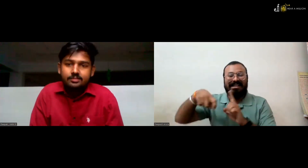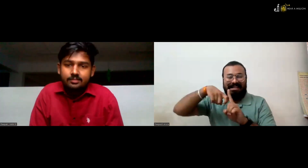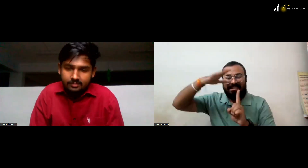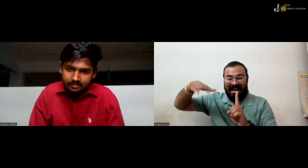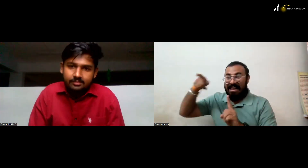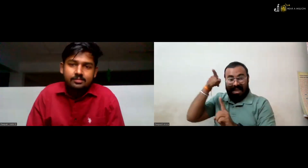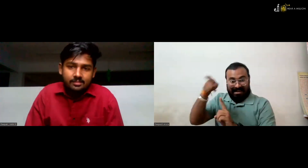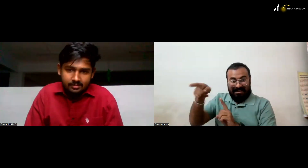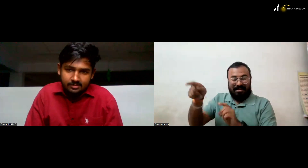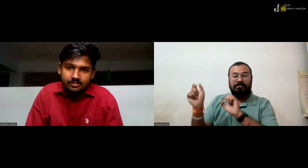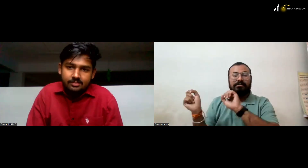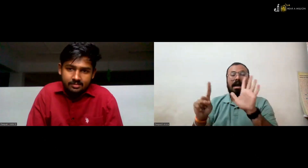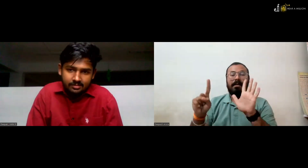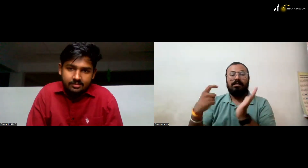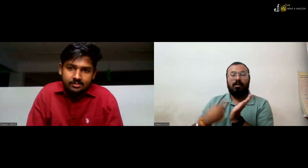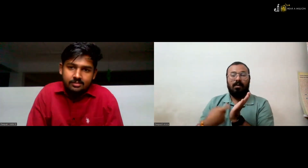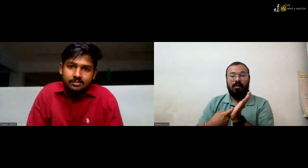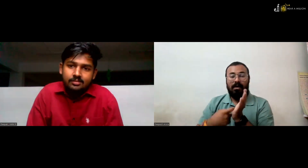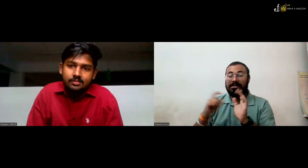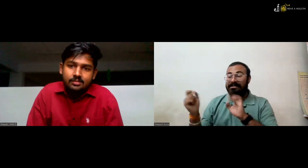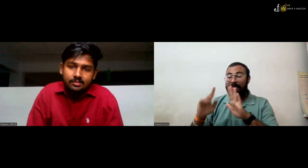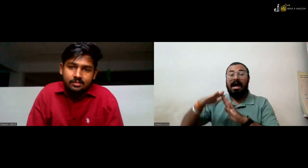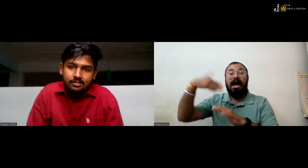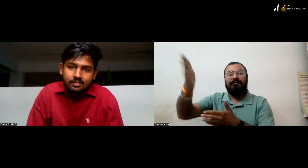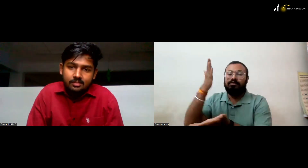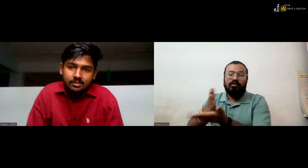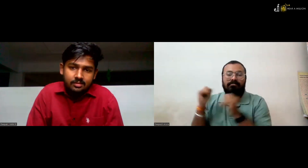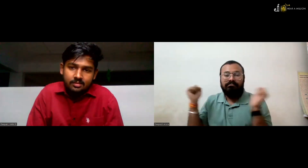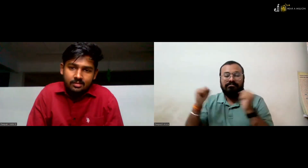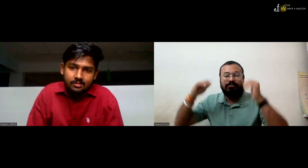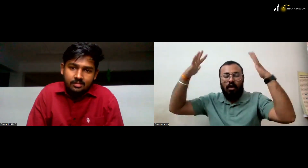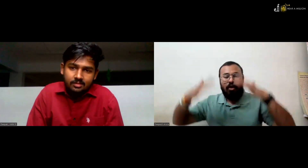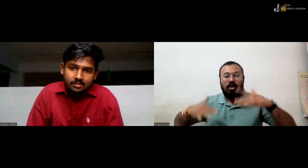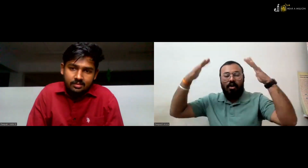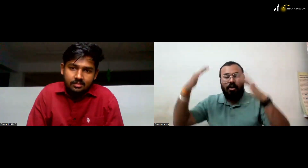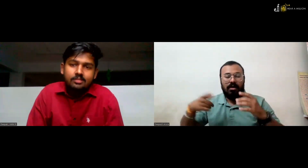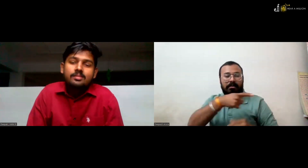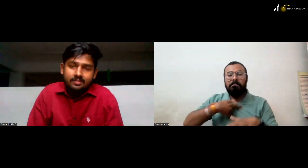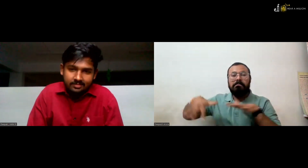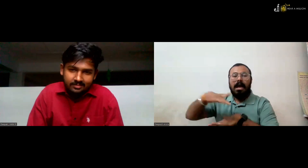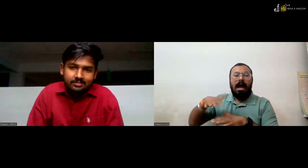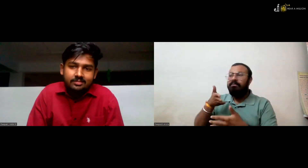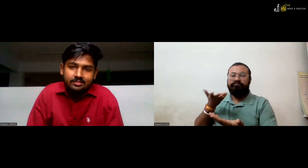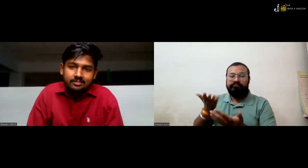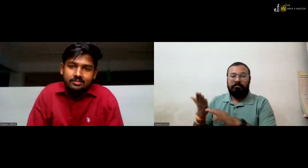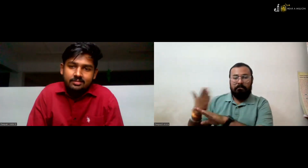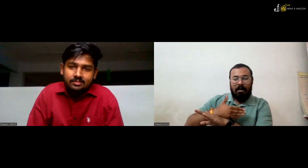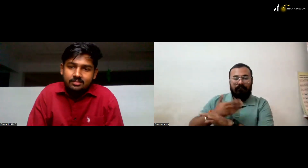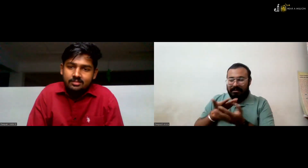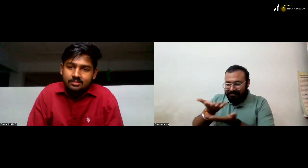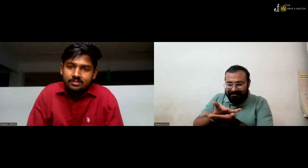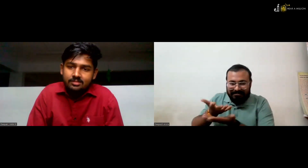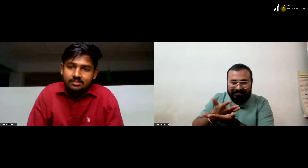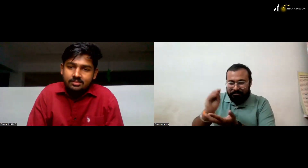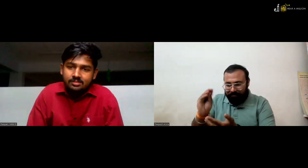Okay, Kedarnath, which is in Uttarakhand, So there is a time period where you can just go in the, like